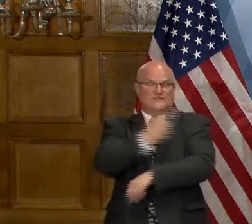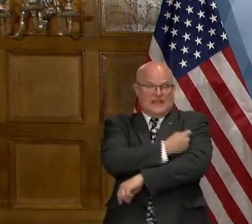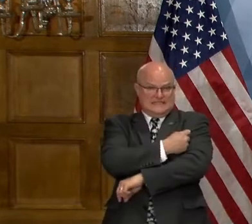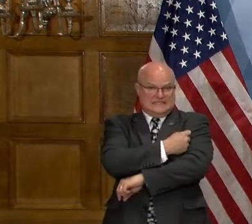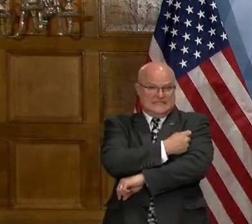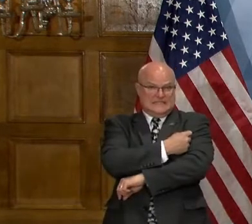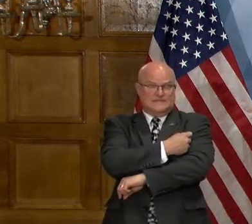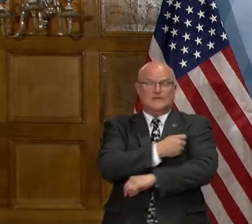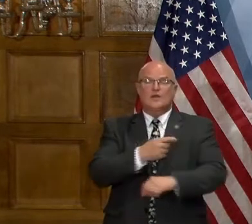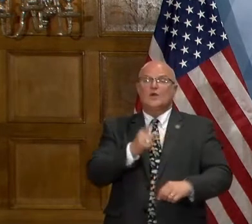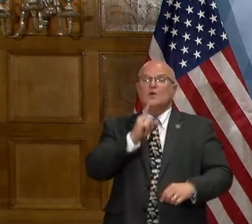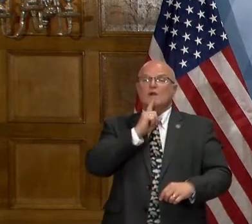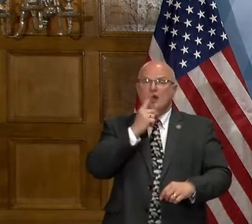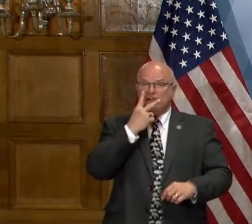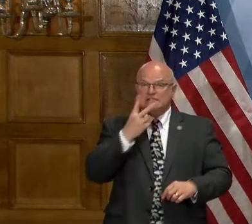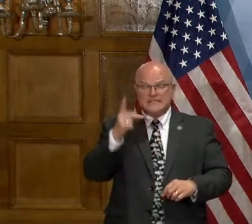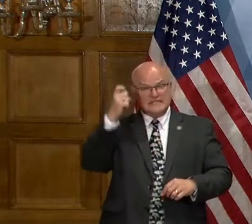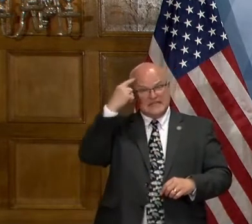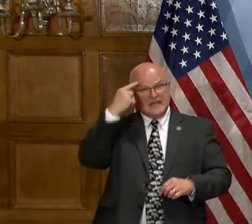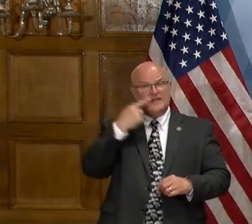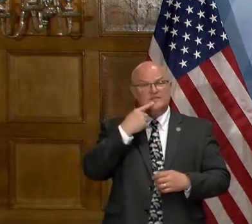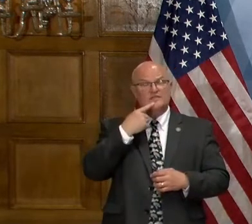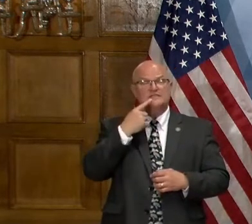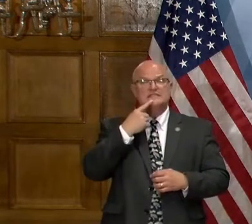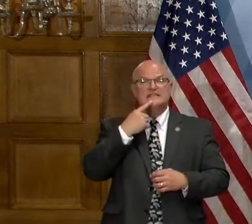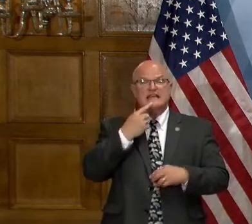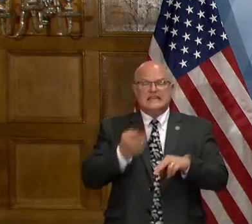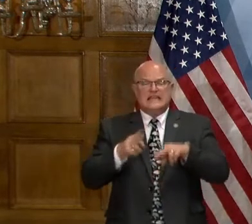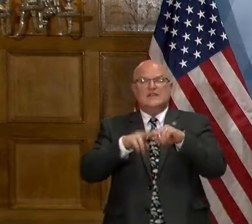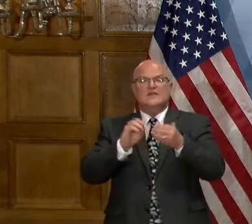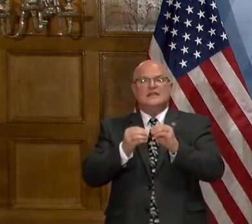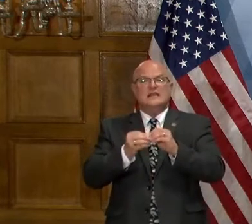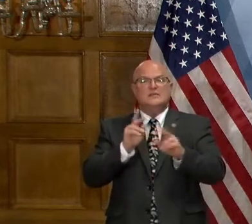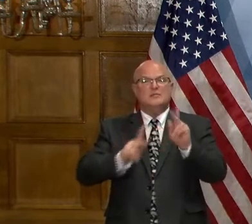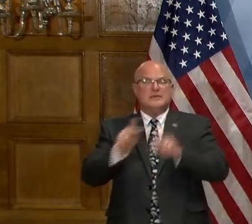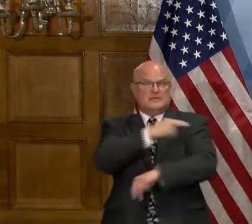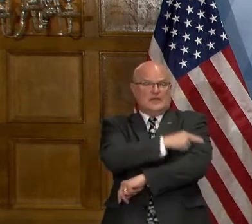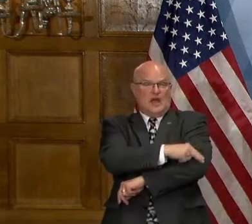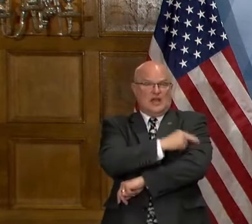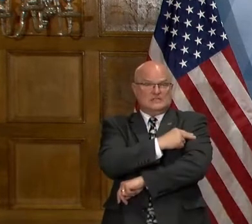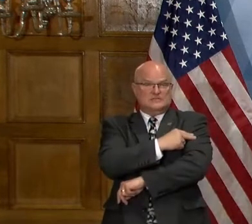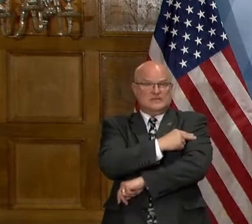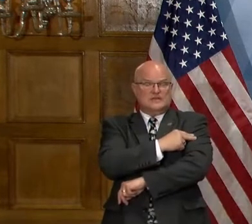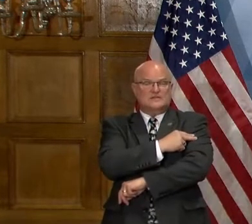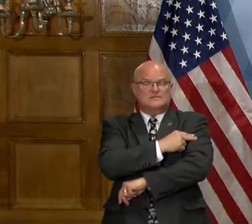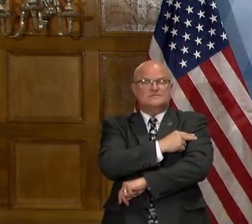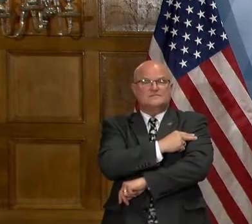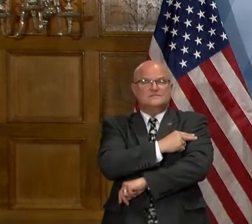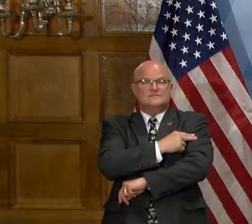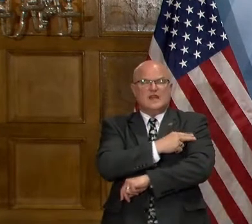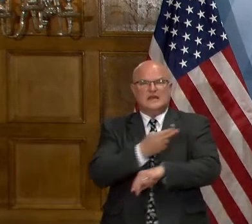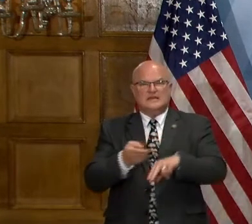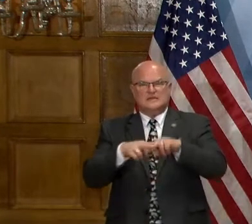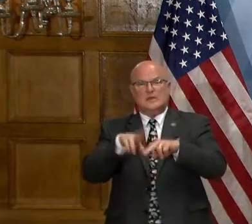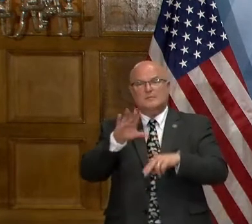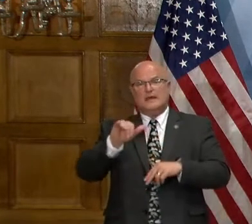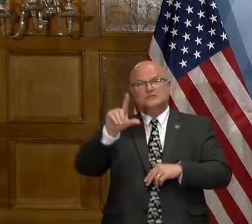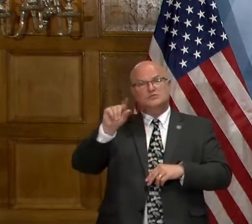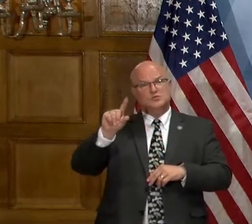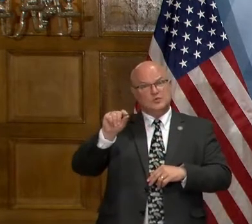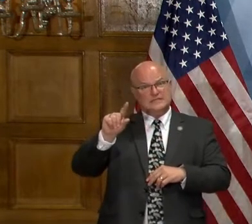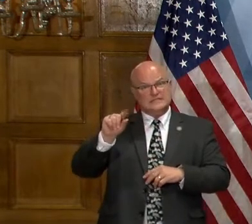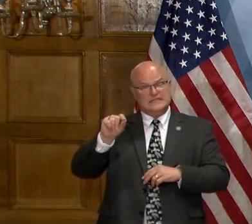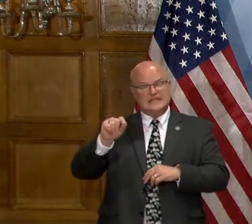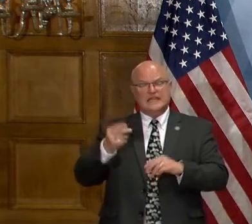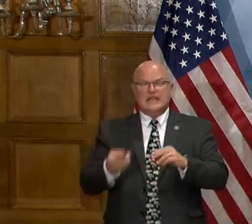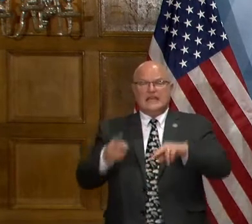vaccine. We are seeing, as the governor mentioned, an increased number of hospitalizations by 20 today. So seeing an increase in the